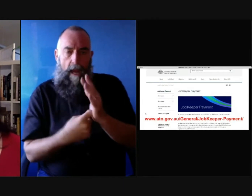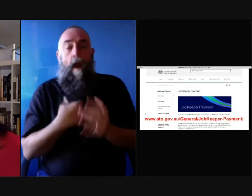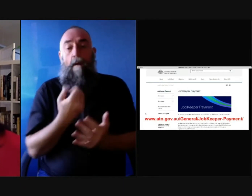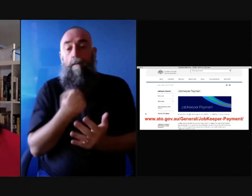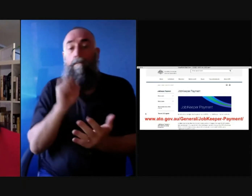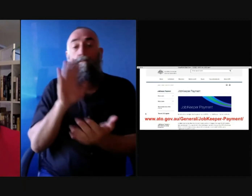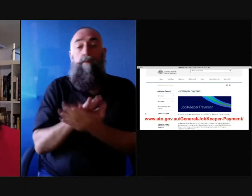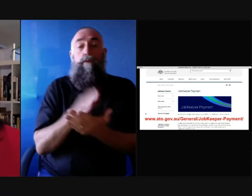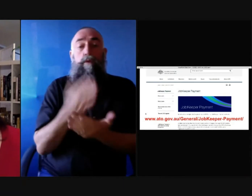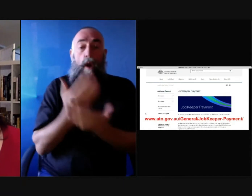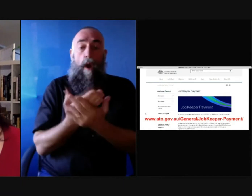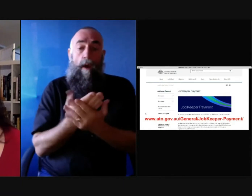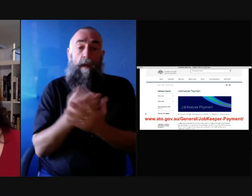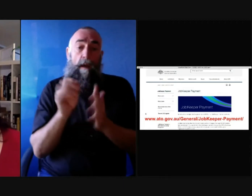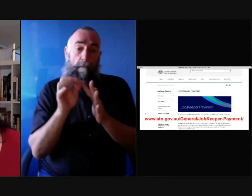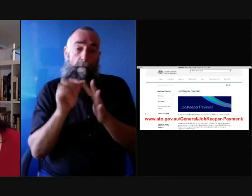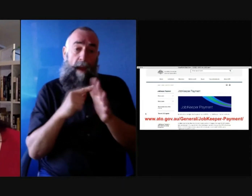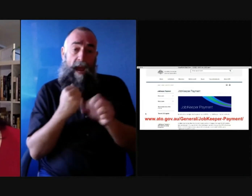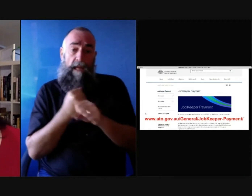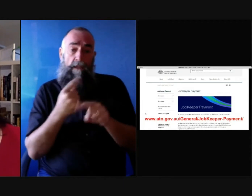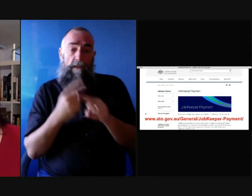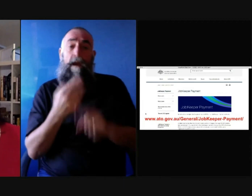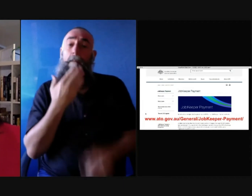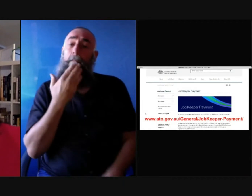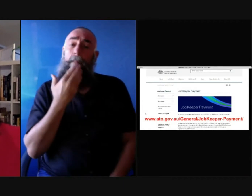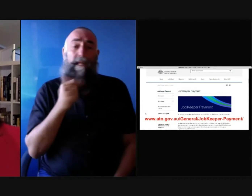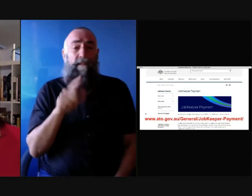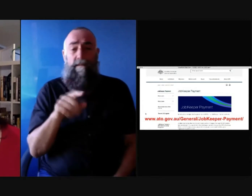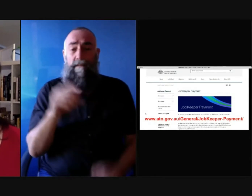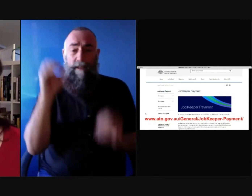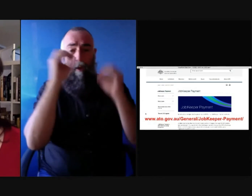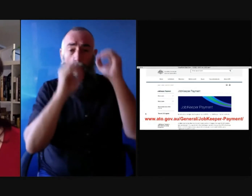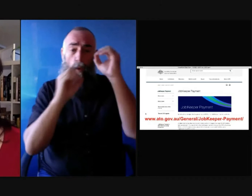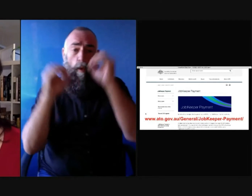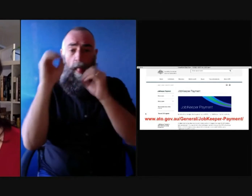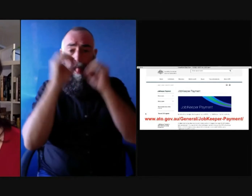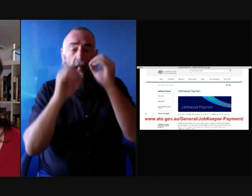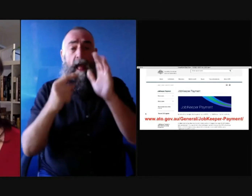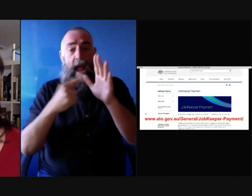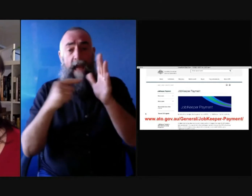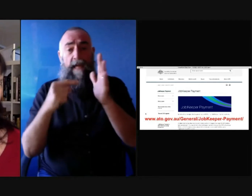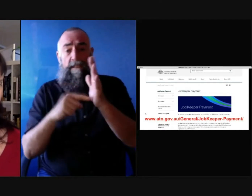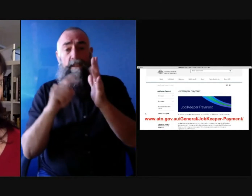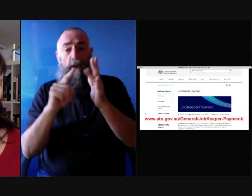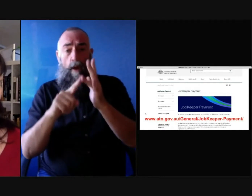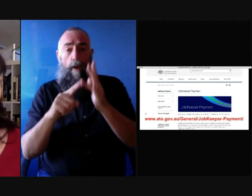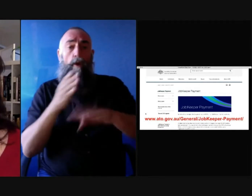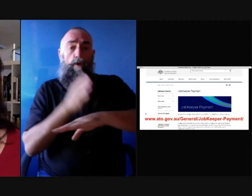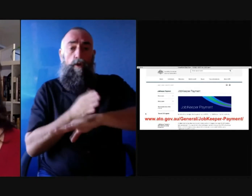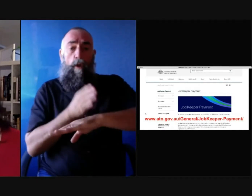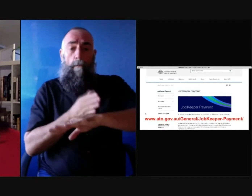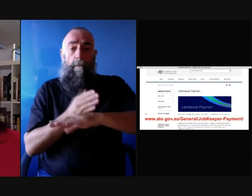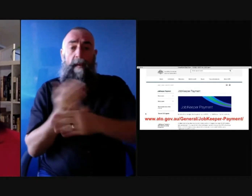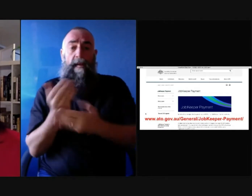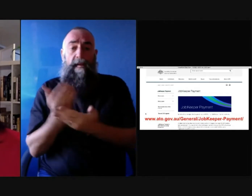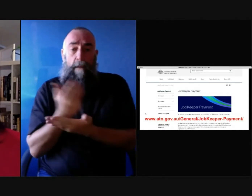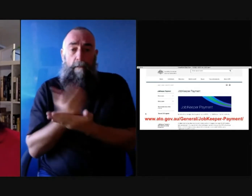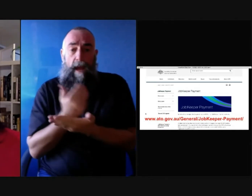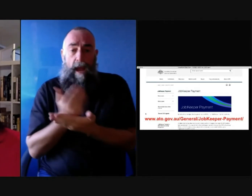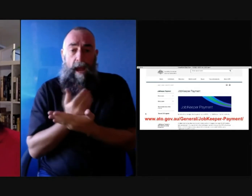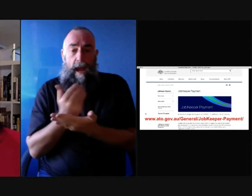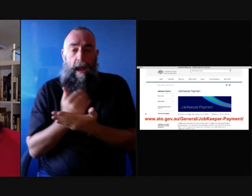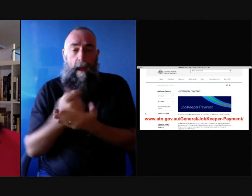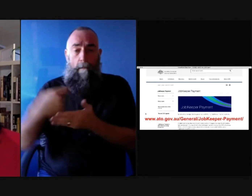on the page. Just do a Google search for ATO Job Keeper payment if you are uncertain of